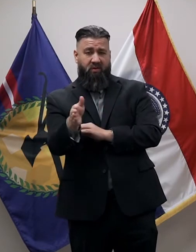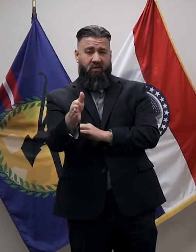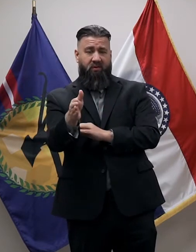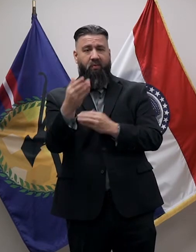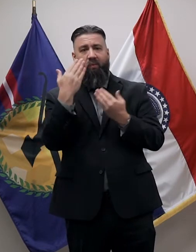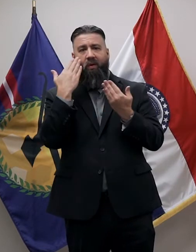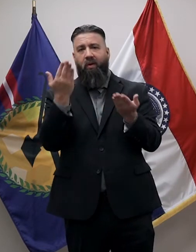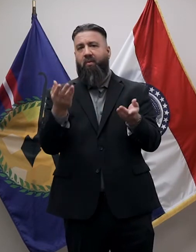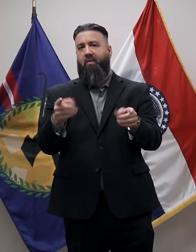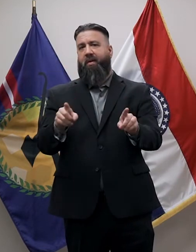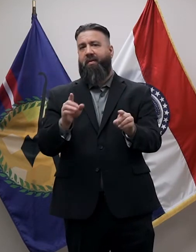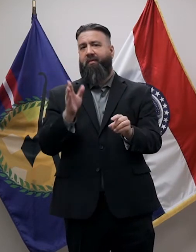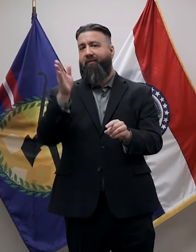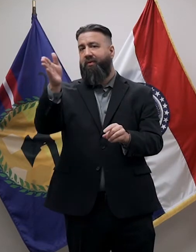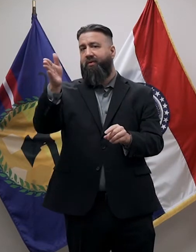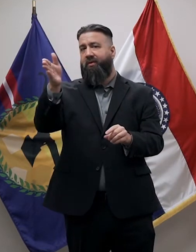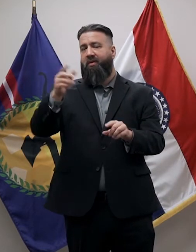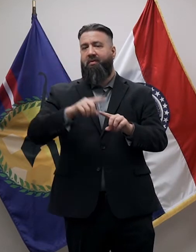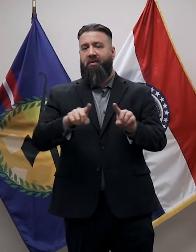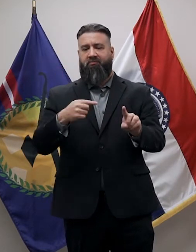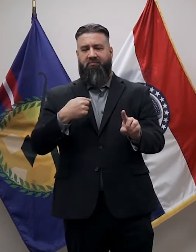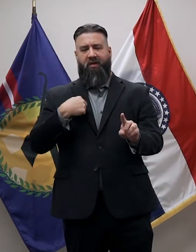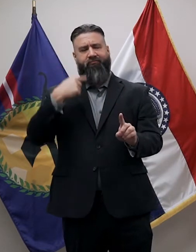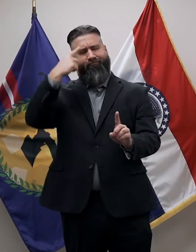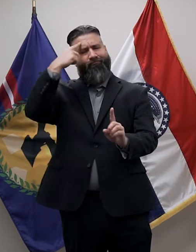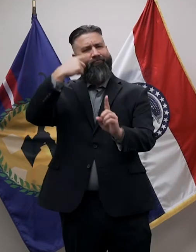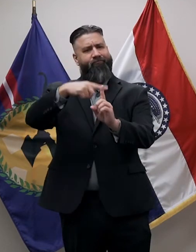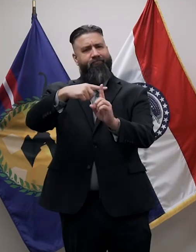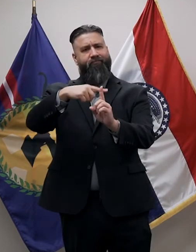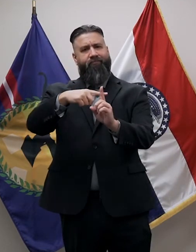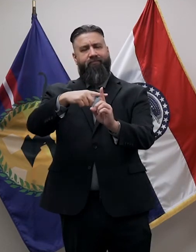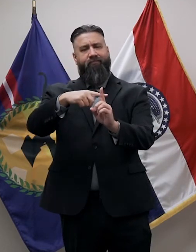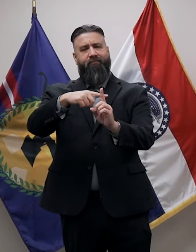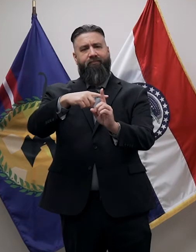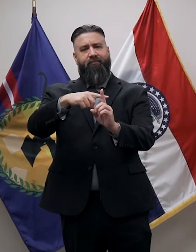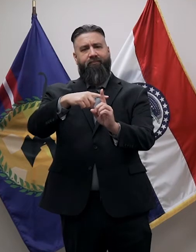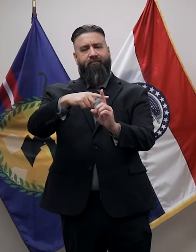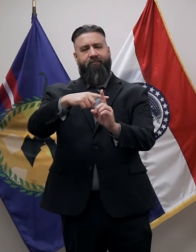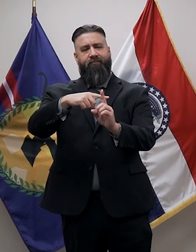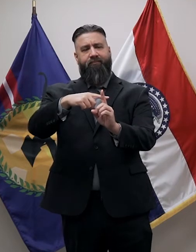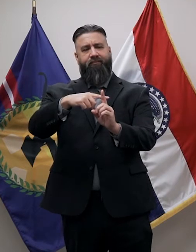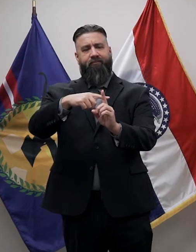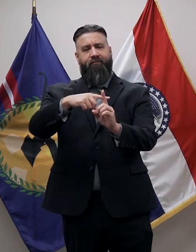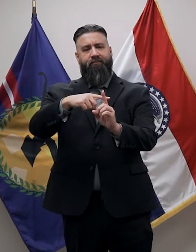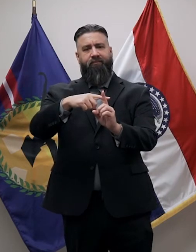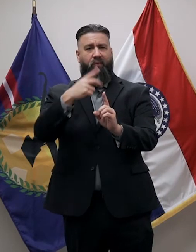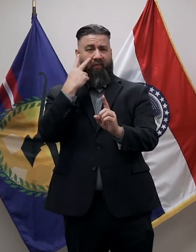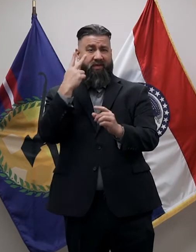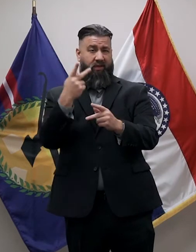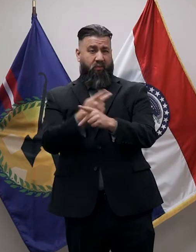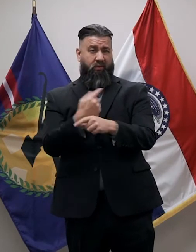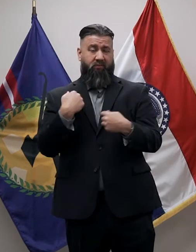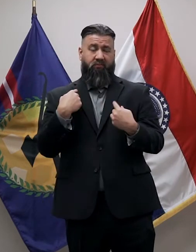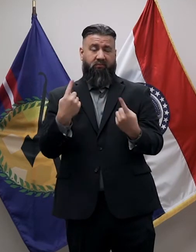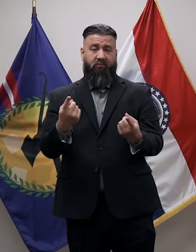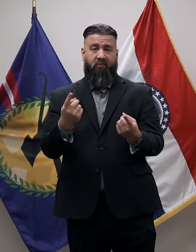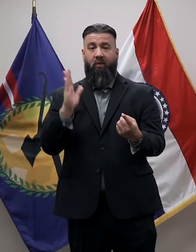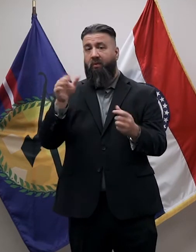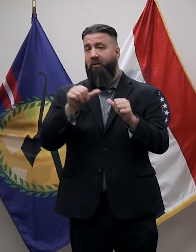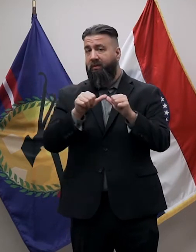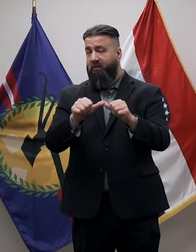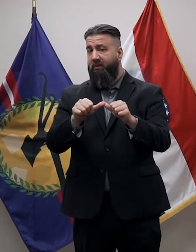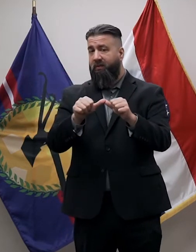future holds, but I'm optimistic that we've seen the worst of this. We'll